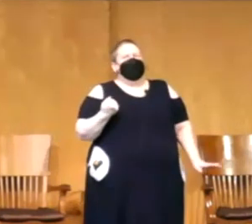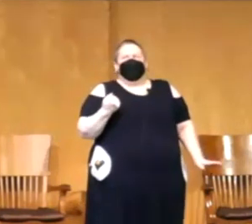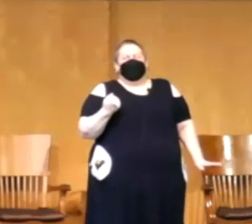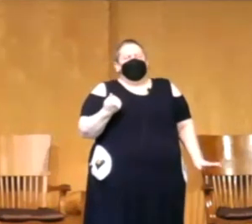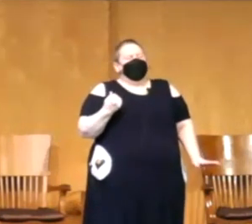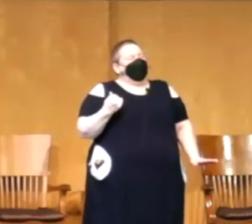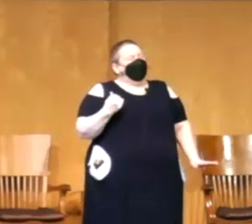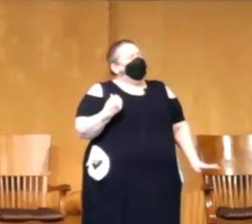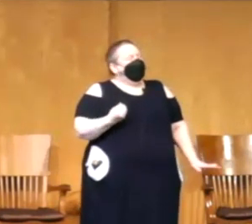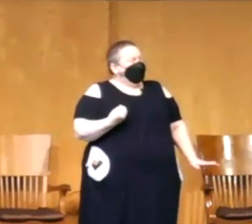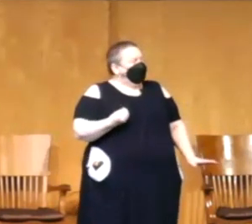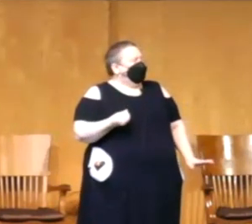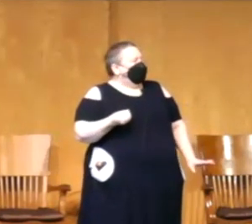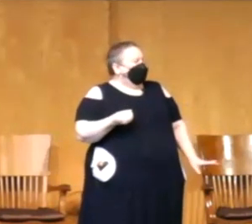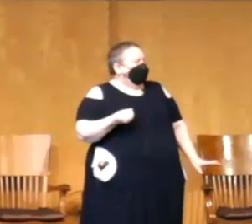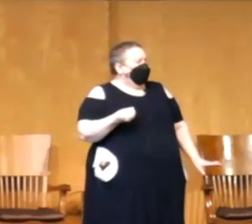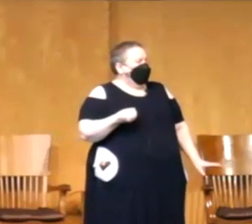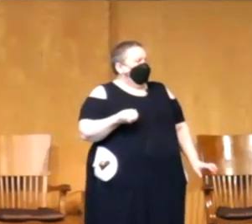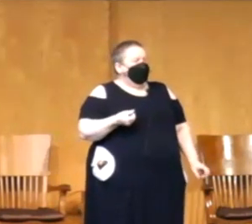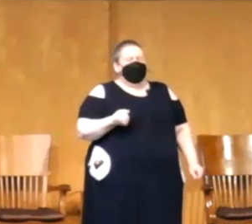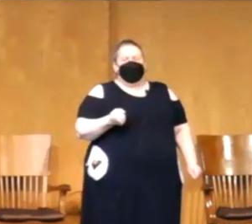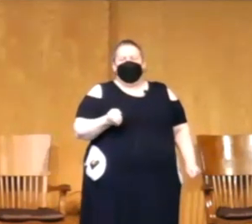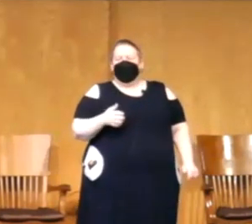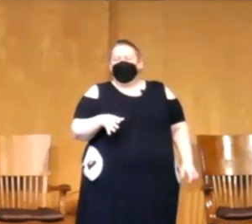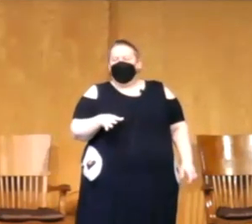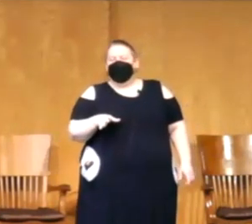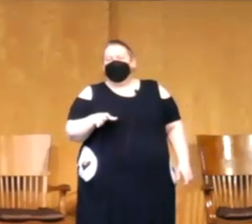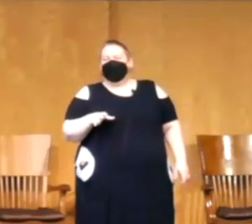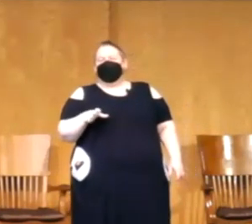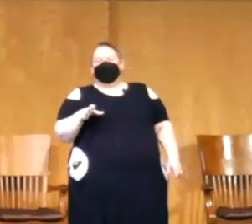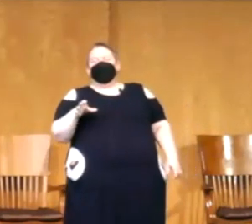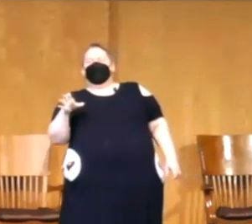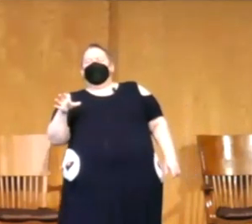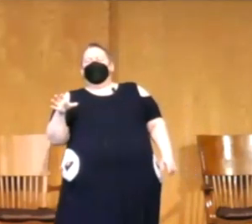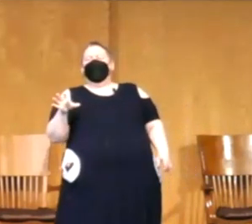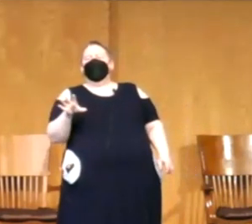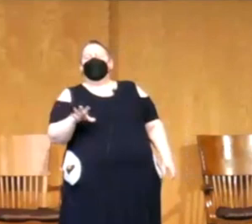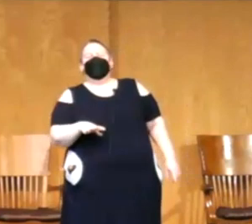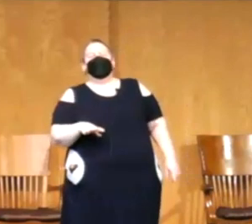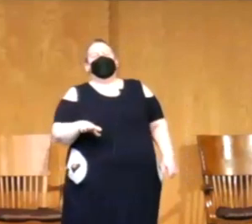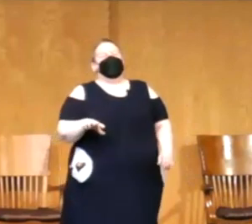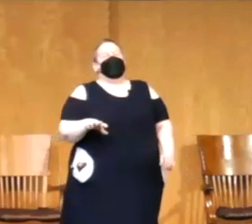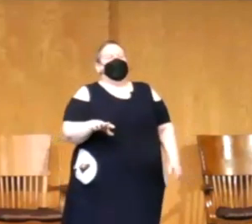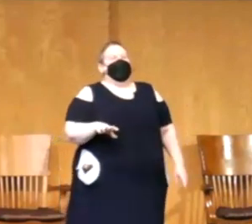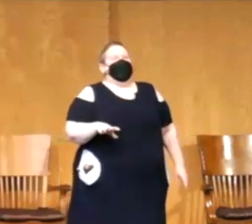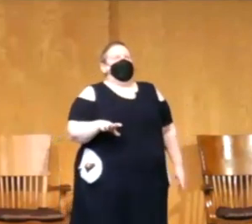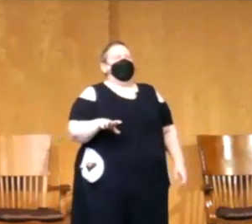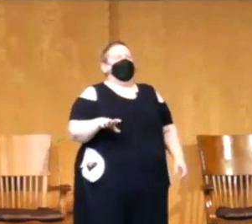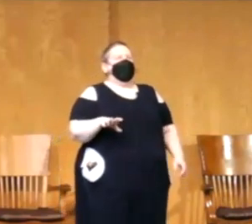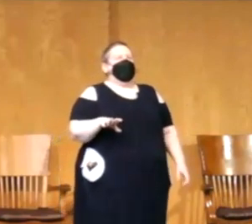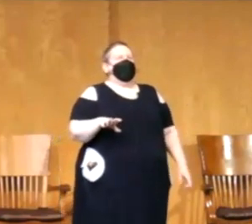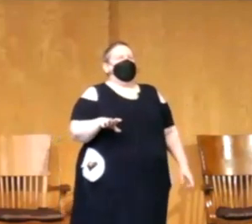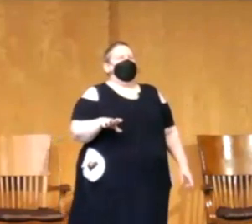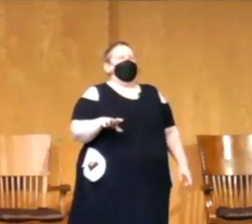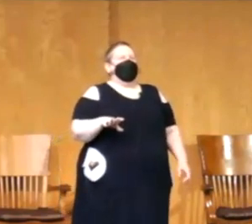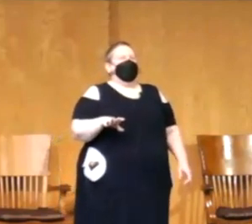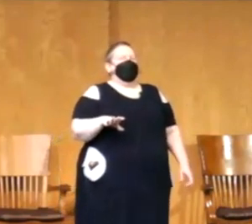was just most baffled by when I heard of that court case. And that was,